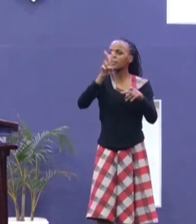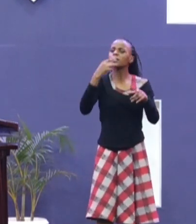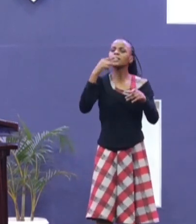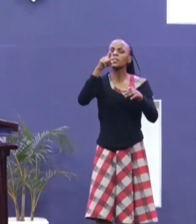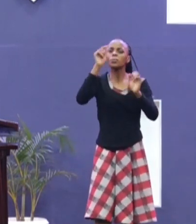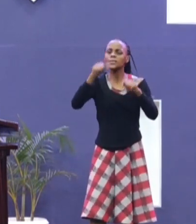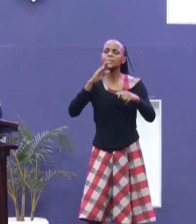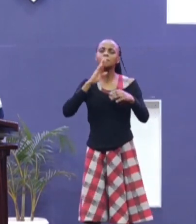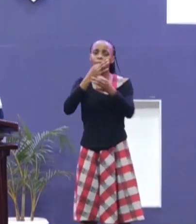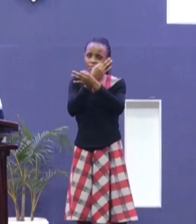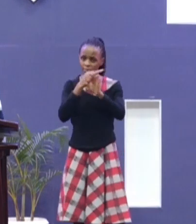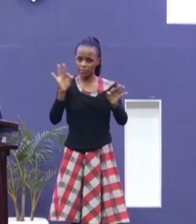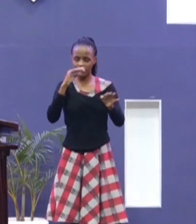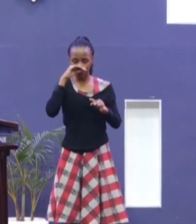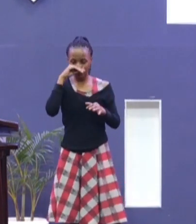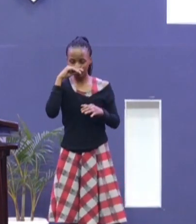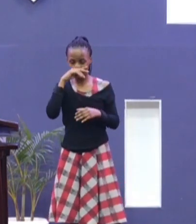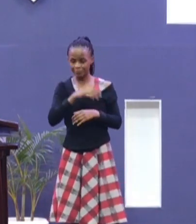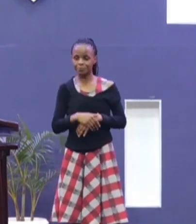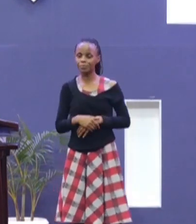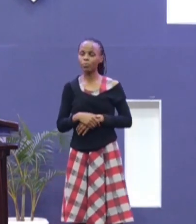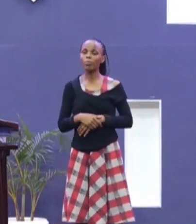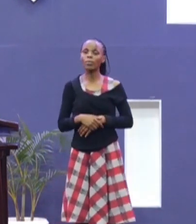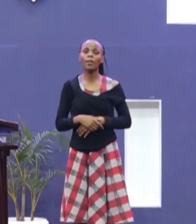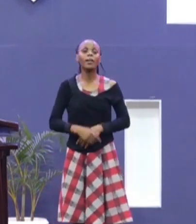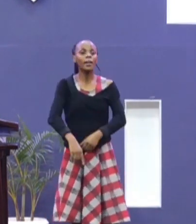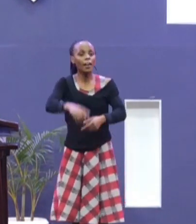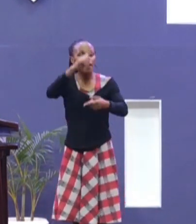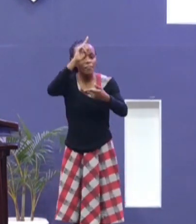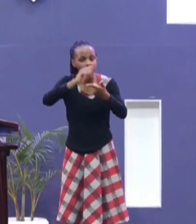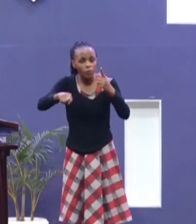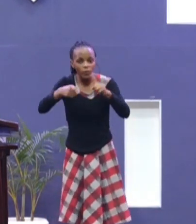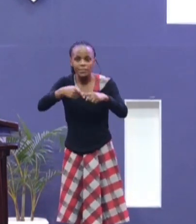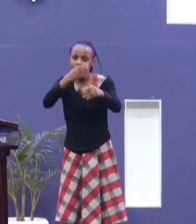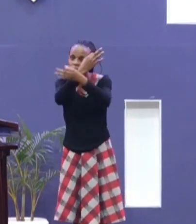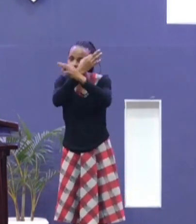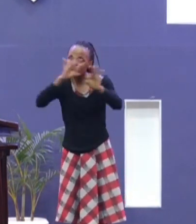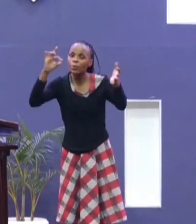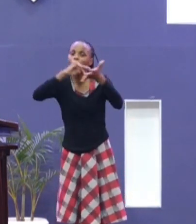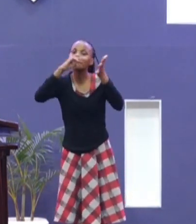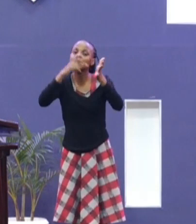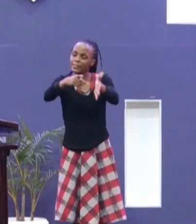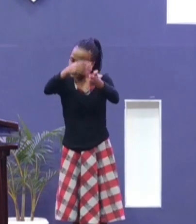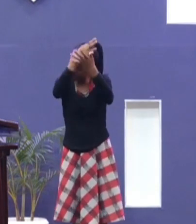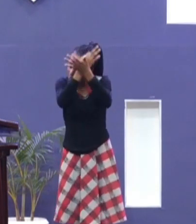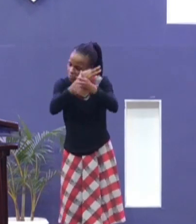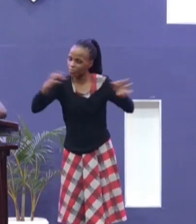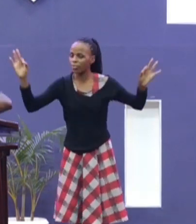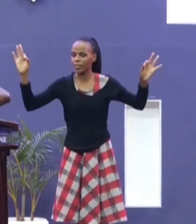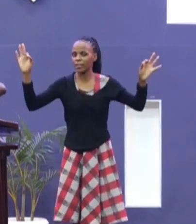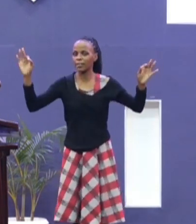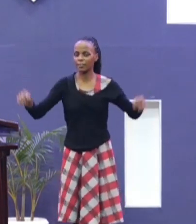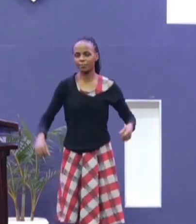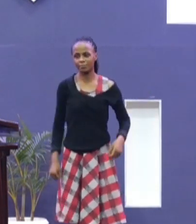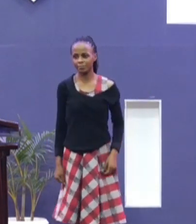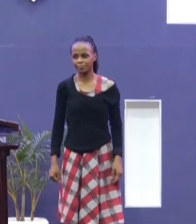bafuka waddembe nga obyanuka ebigana tubere baddembe. Friends, freedom means freedom. Eddembe litegeeza kuba waddembe. You